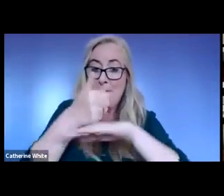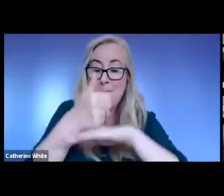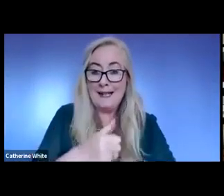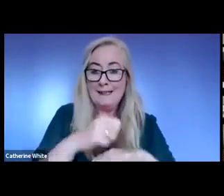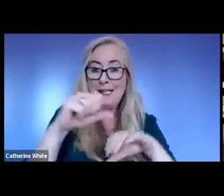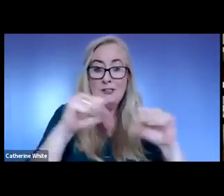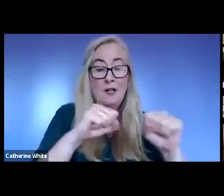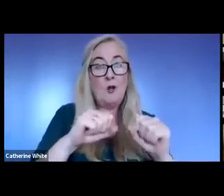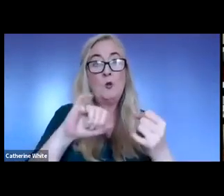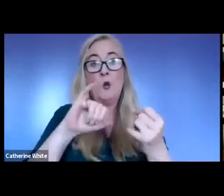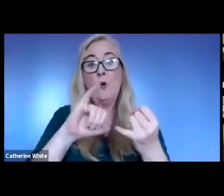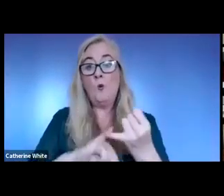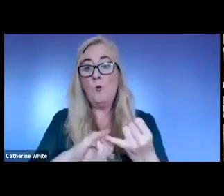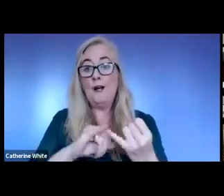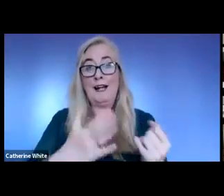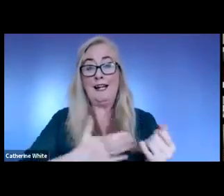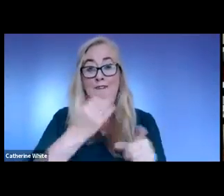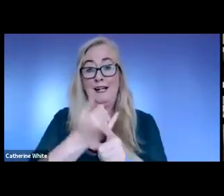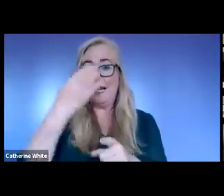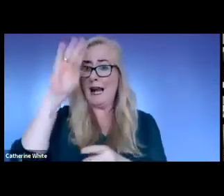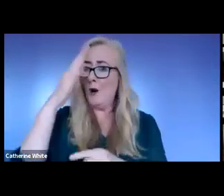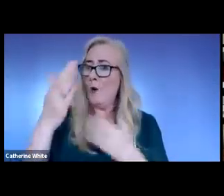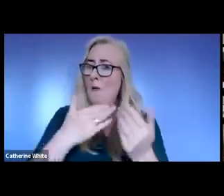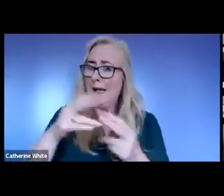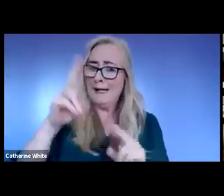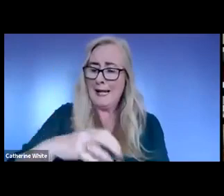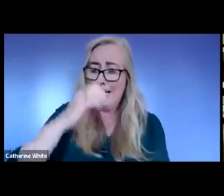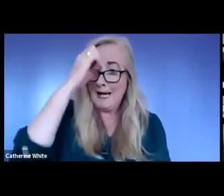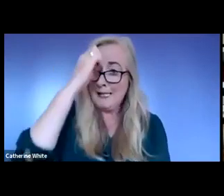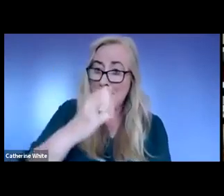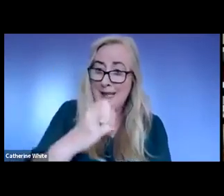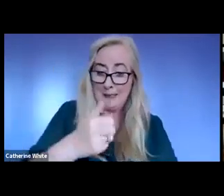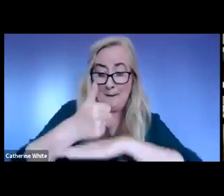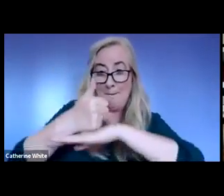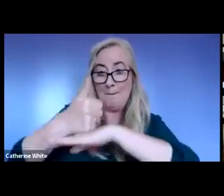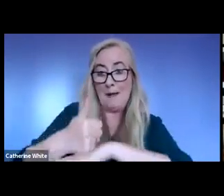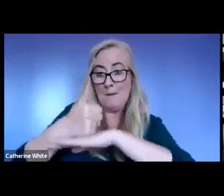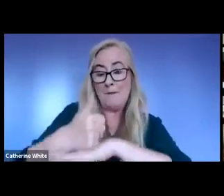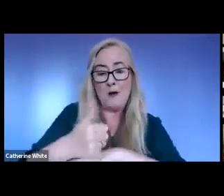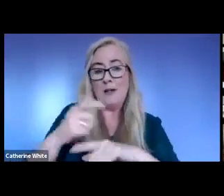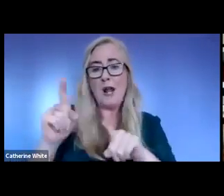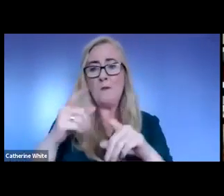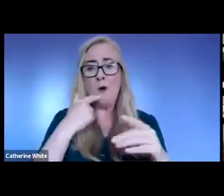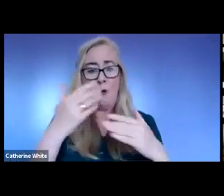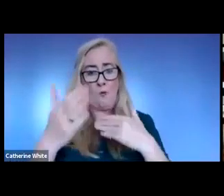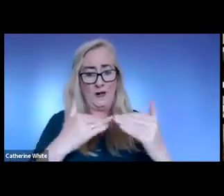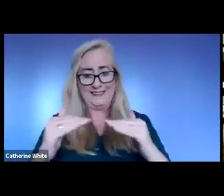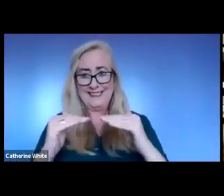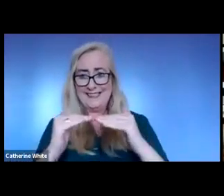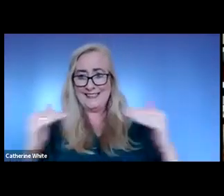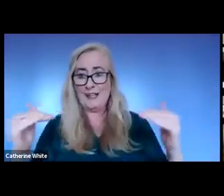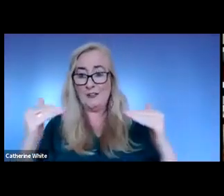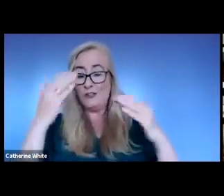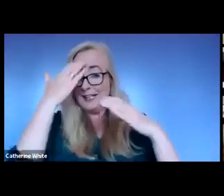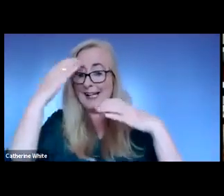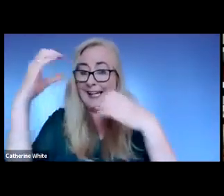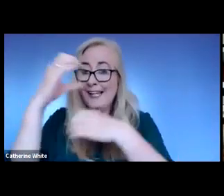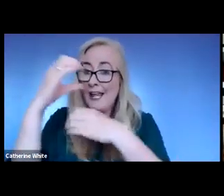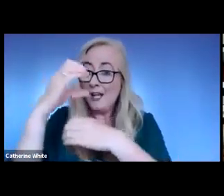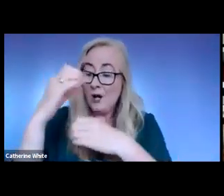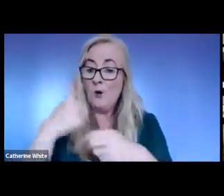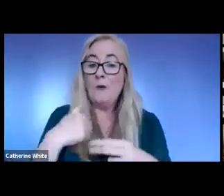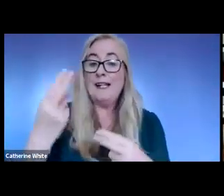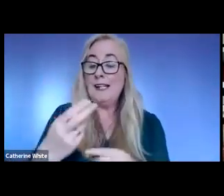who live in Ireland today expect as a bare minimum? Where is that standard of care? We need to index our social